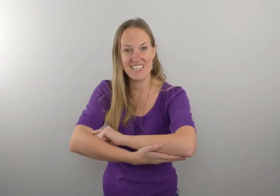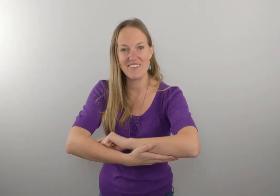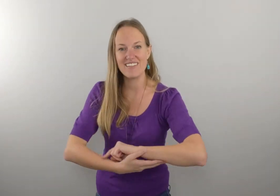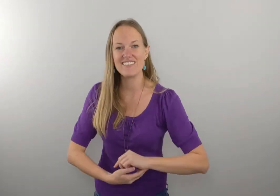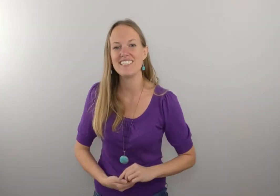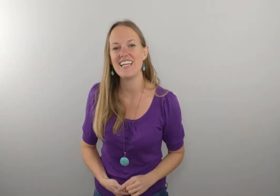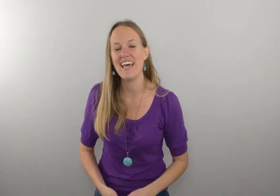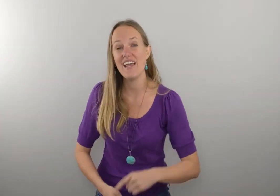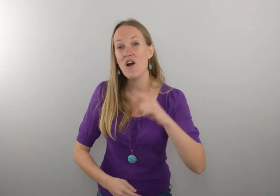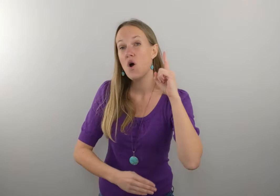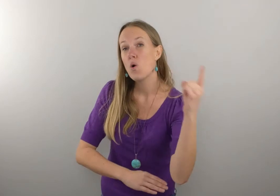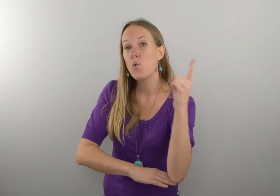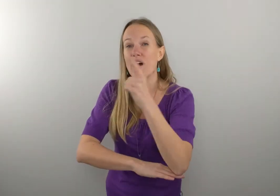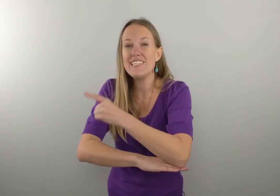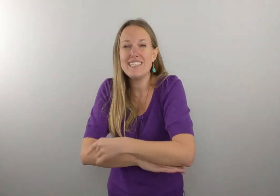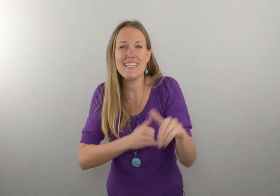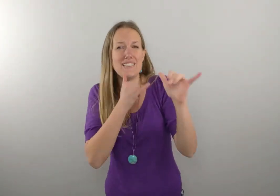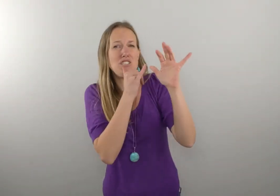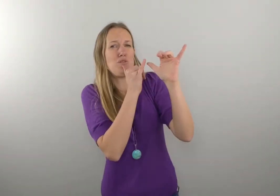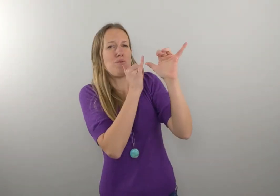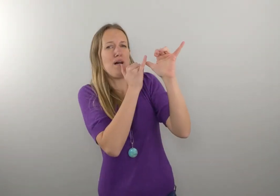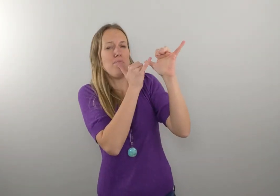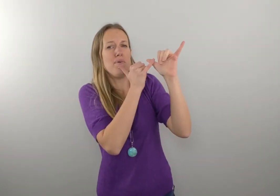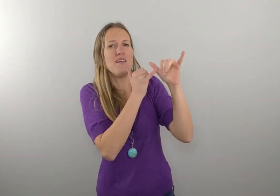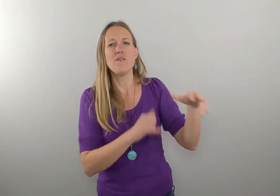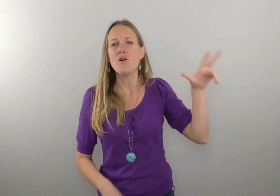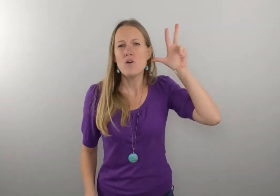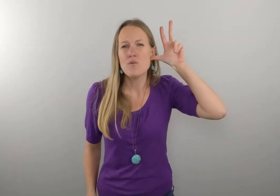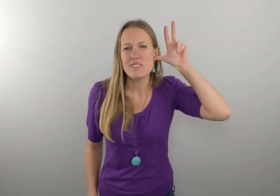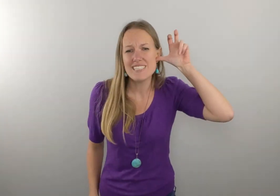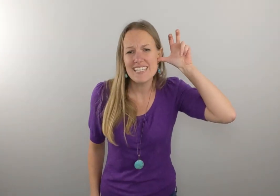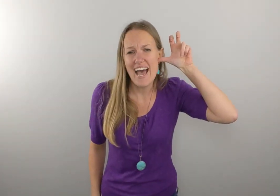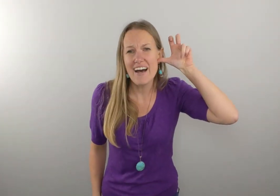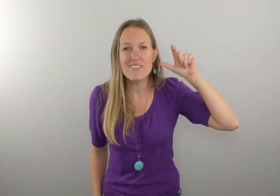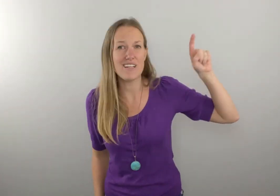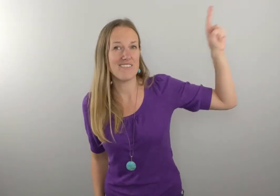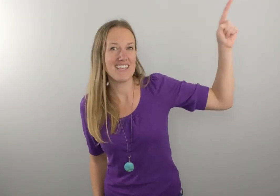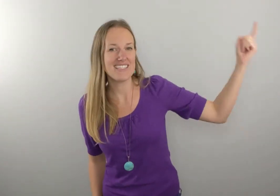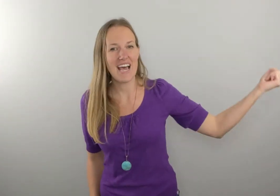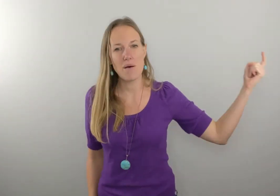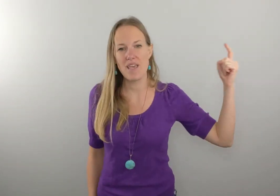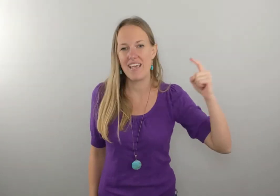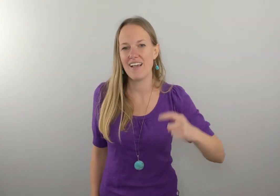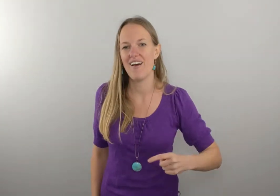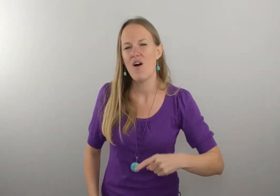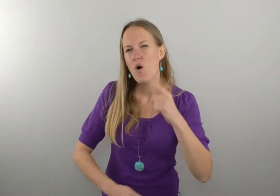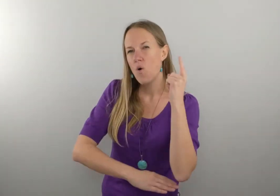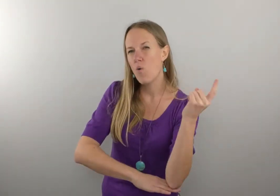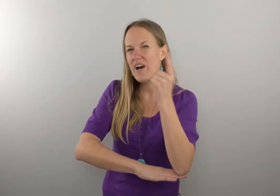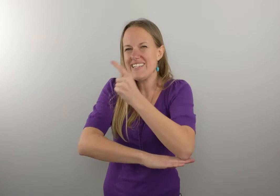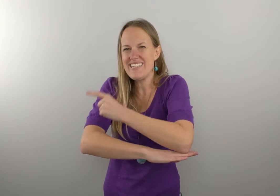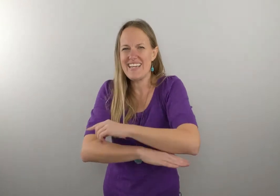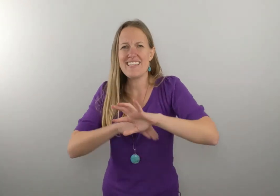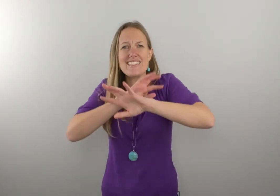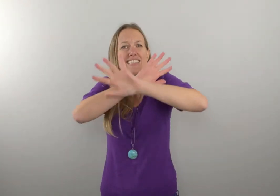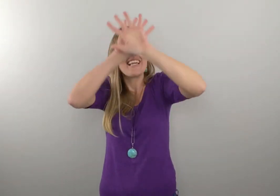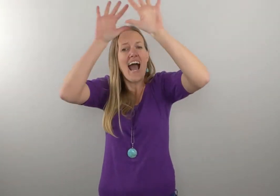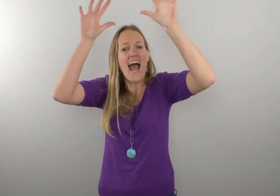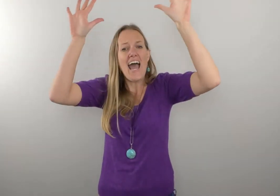we learned today, one day the trumpet will sound of his coming. One day the